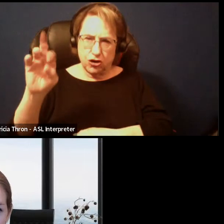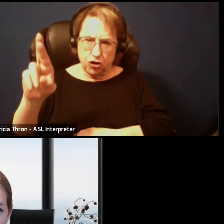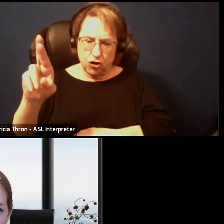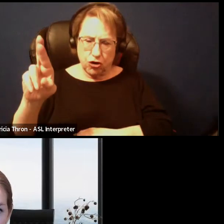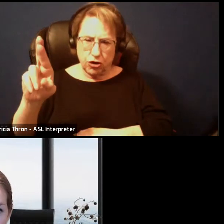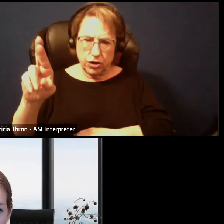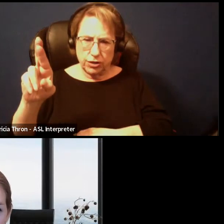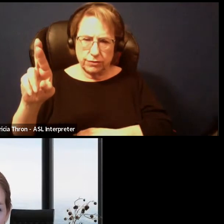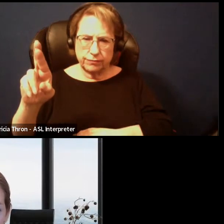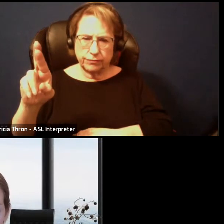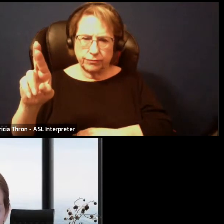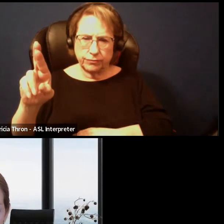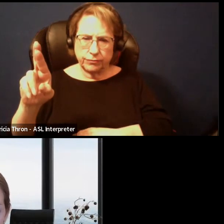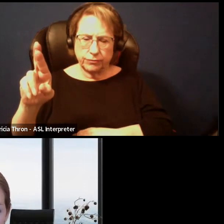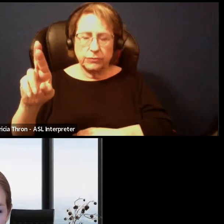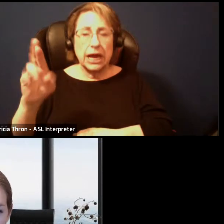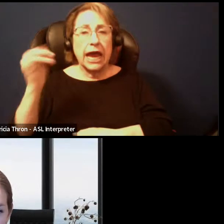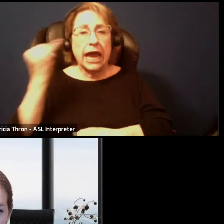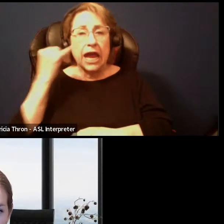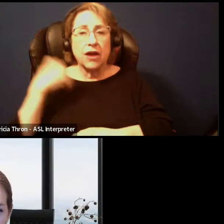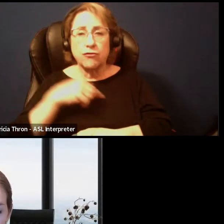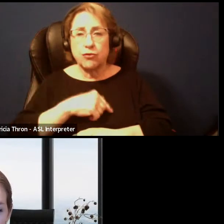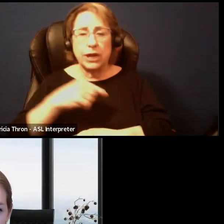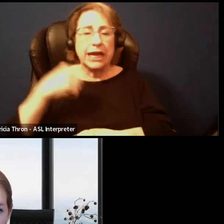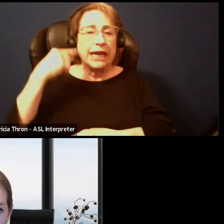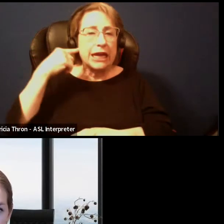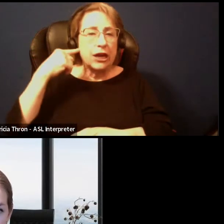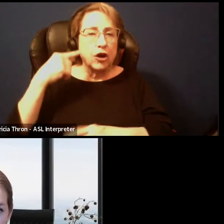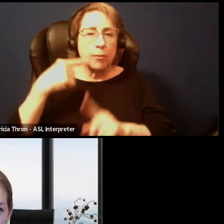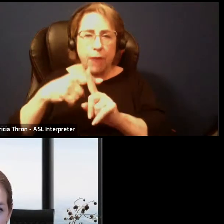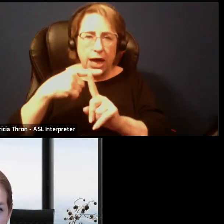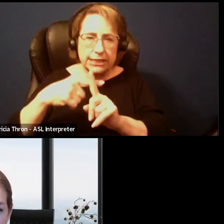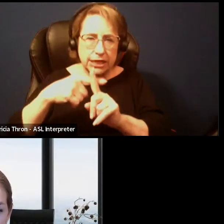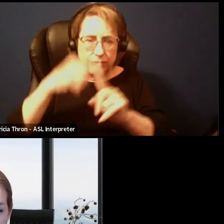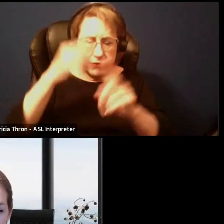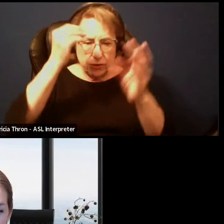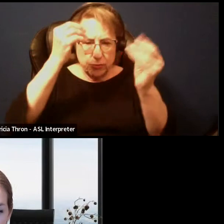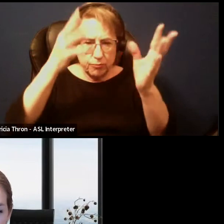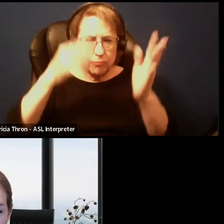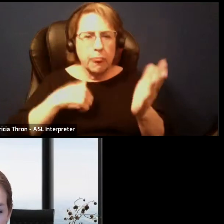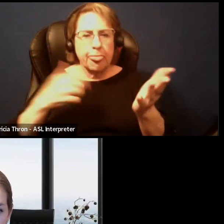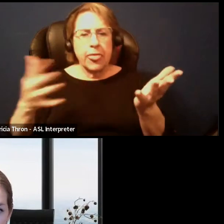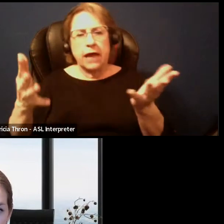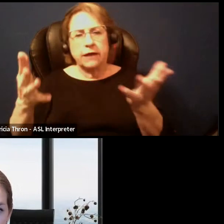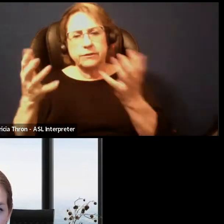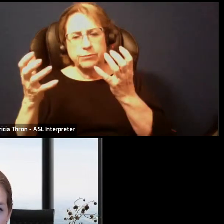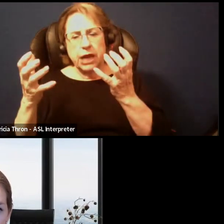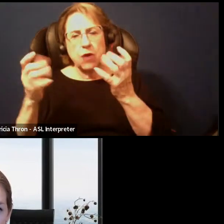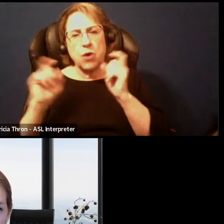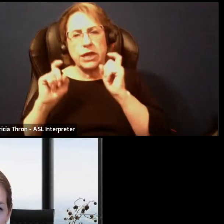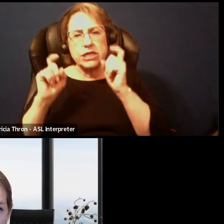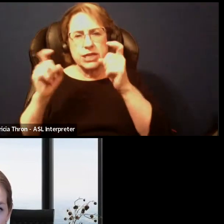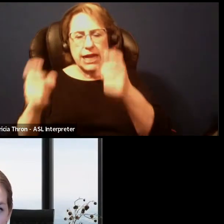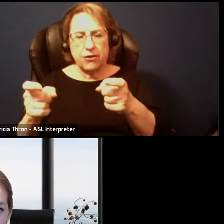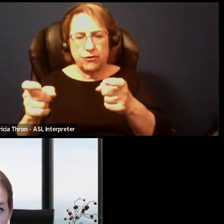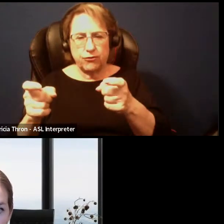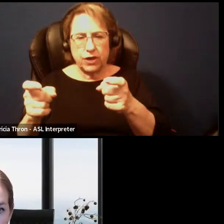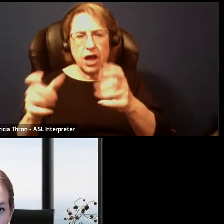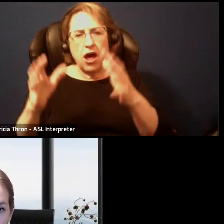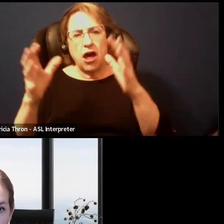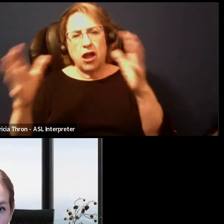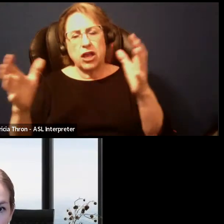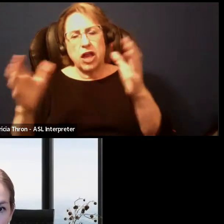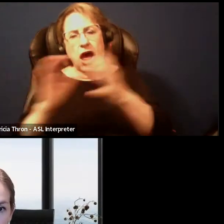we hear really positive information, we'll bring that back. Okay. But I do want to give, No, go ahead. I do want to give a lot of